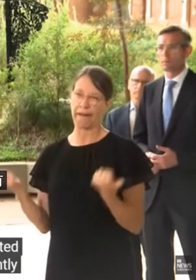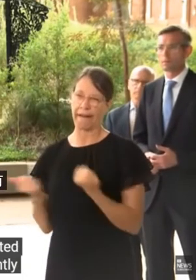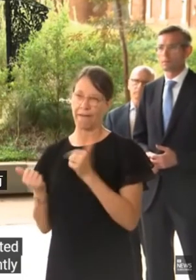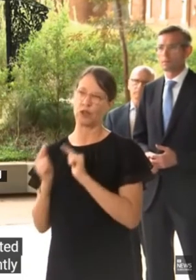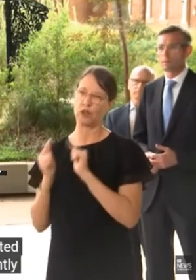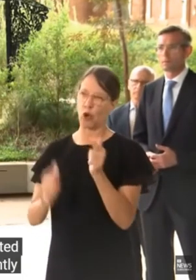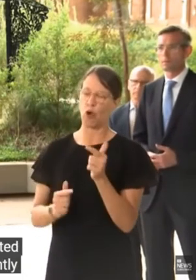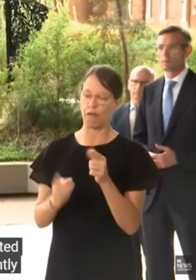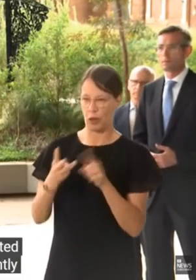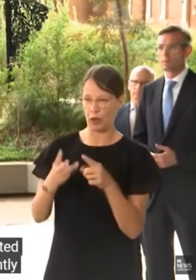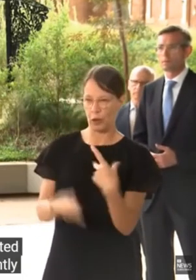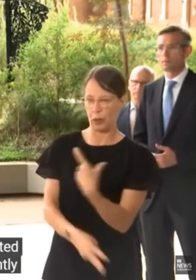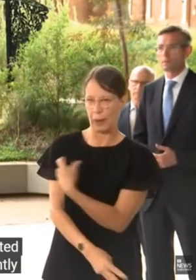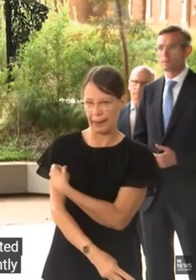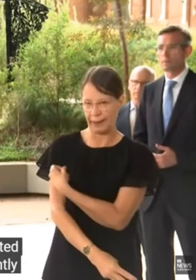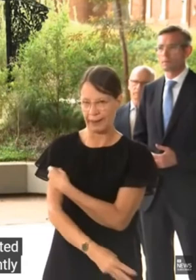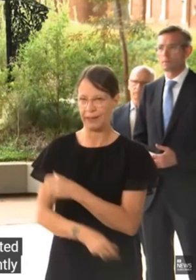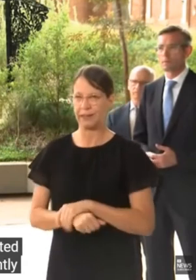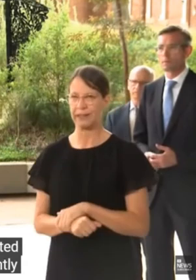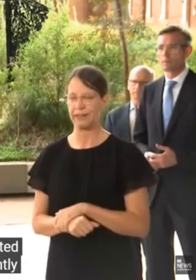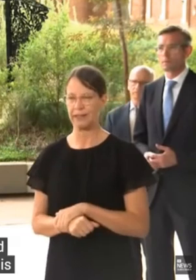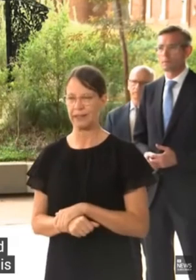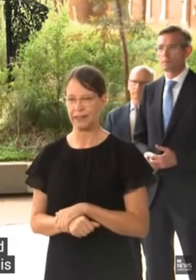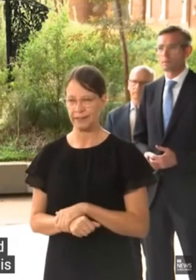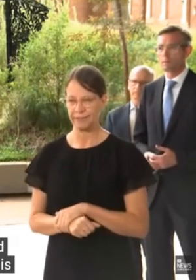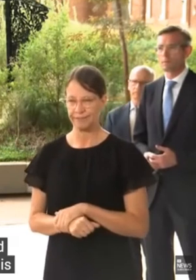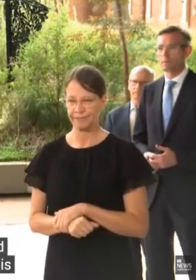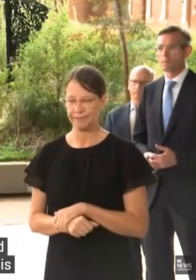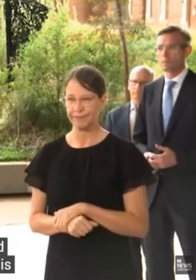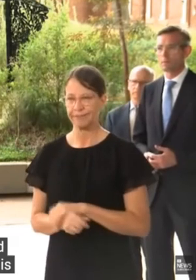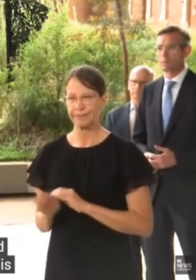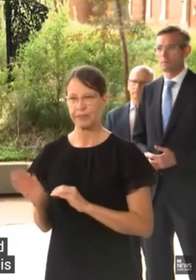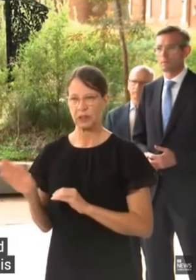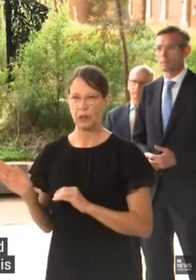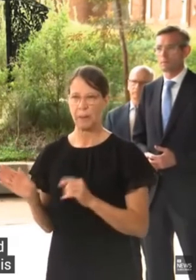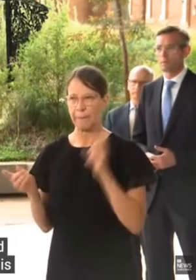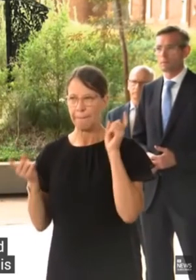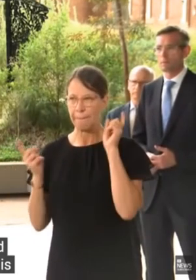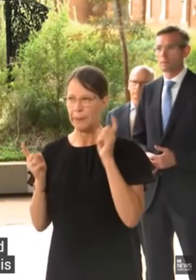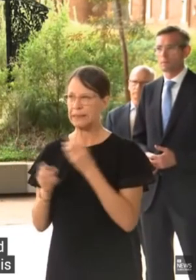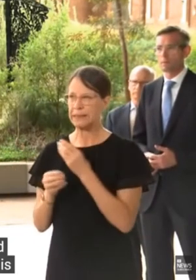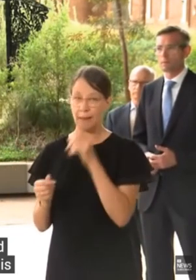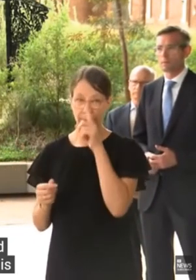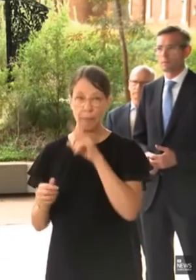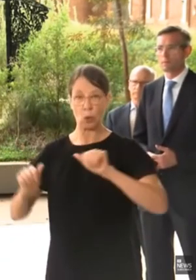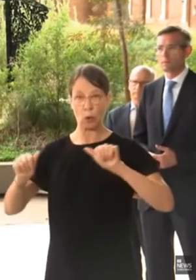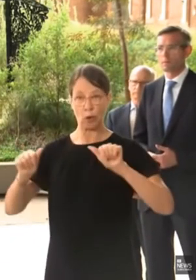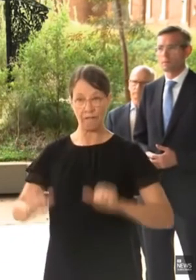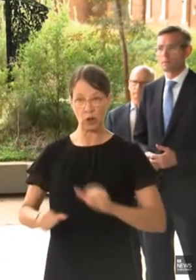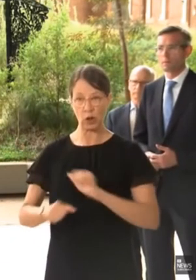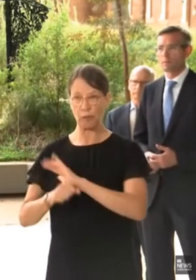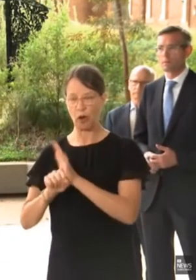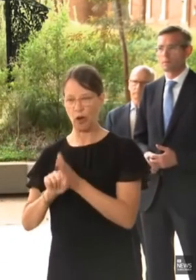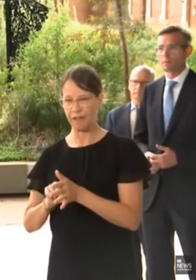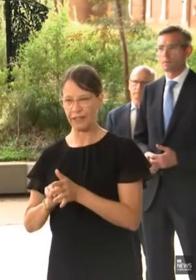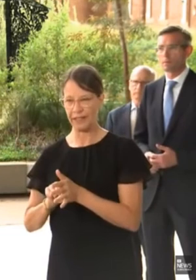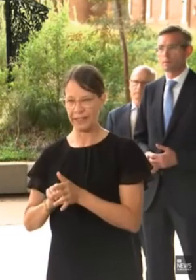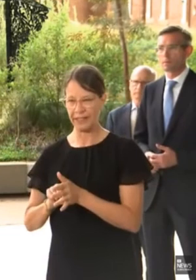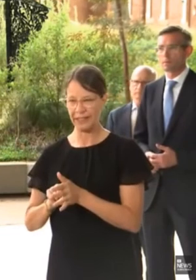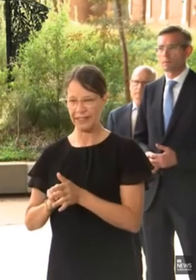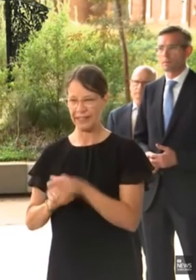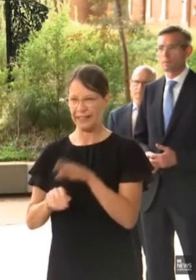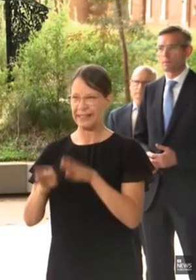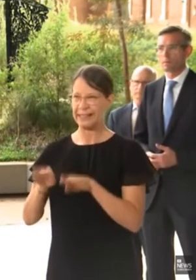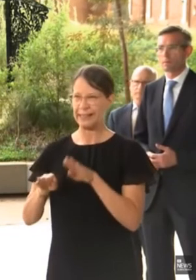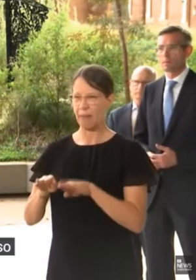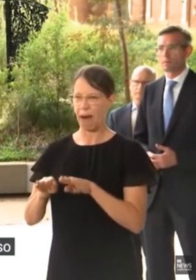exposed to or had confirmed COVID. The reason is that getting confirmed COVID is like being boosted.